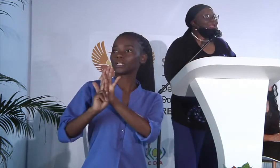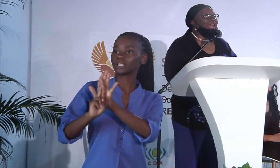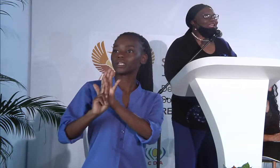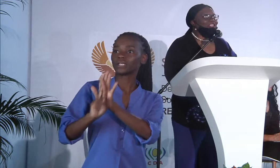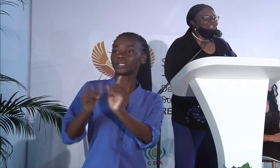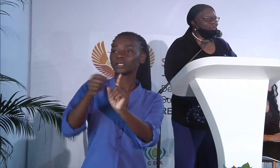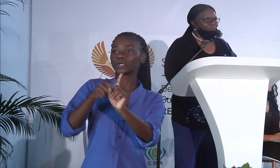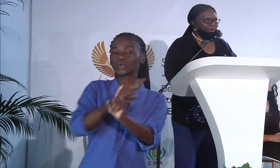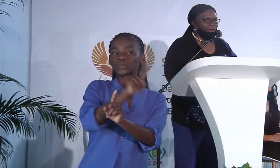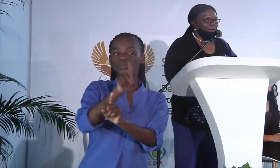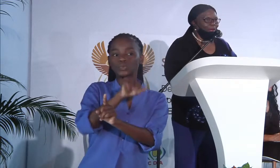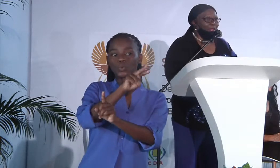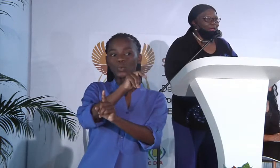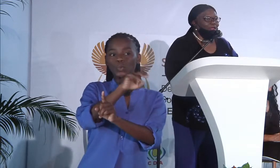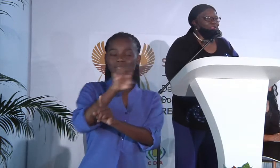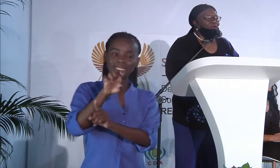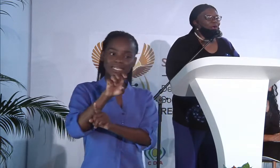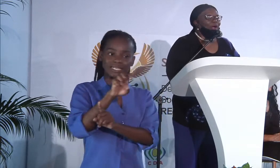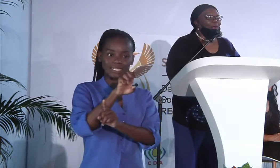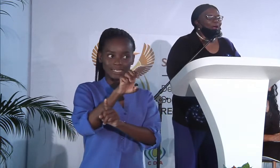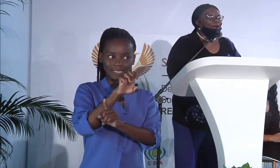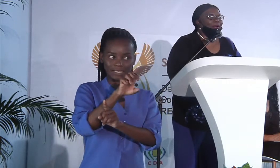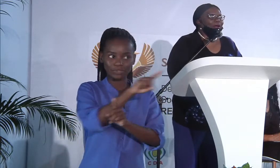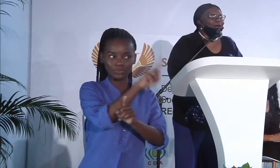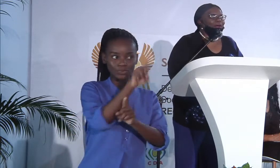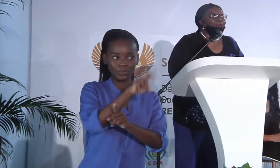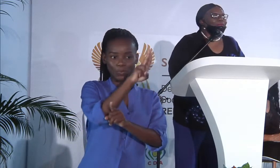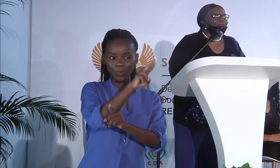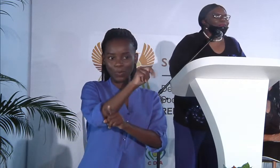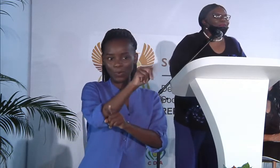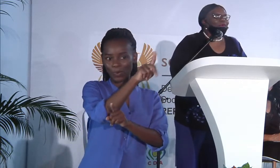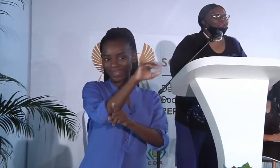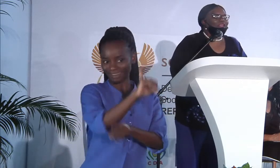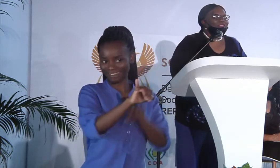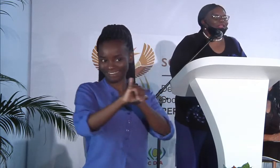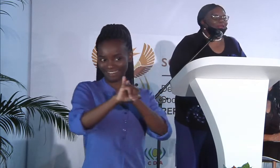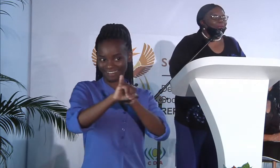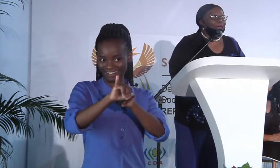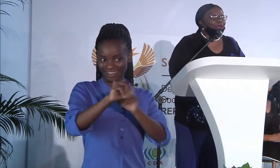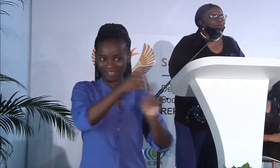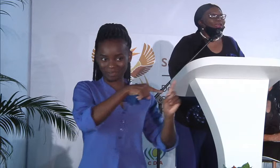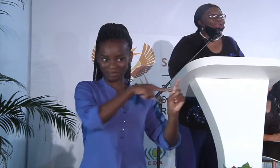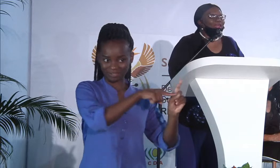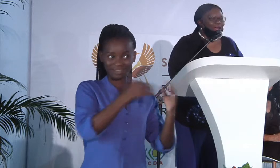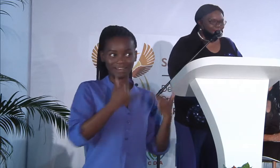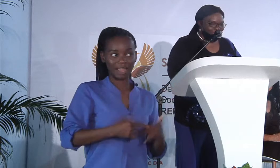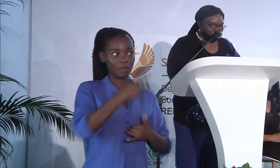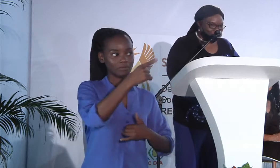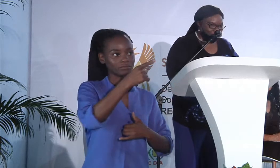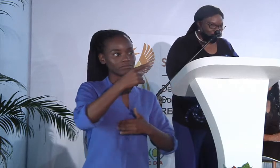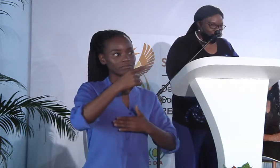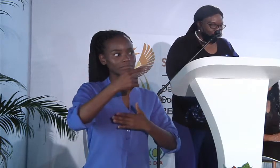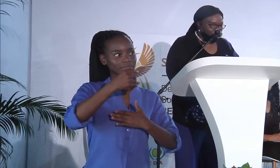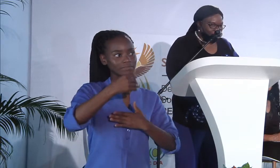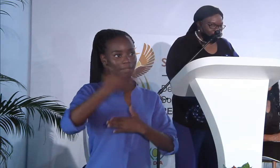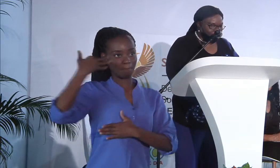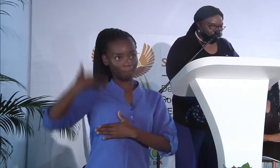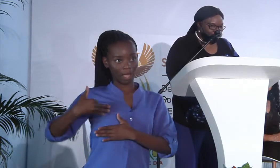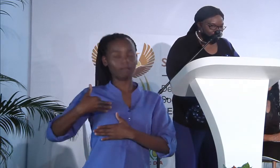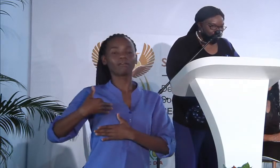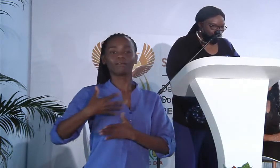Zuldi Akisheva. So our colleagues at the back will link us with